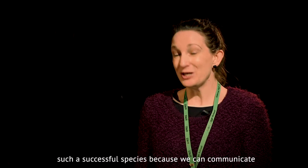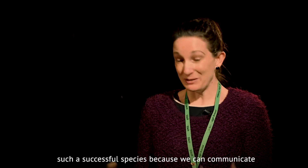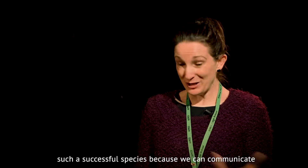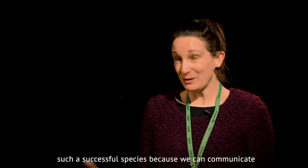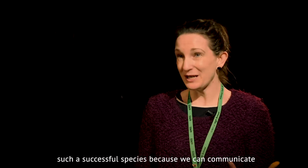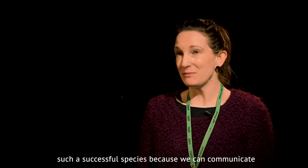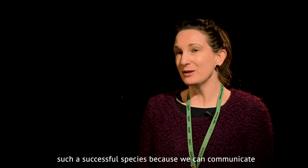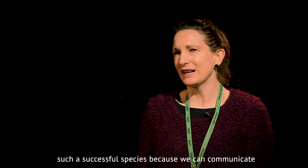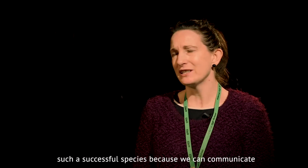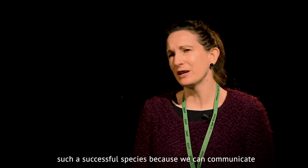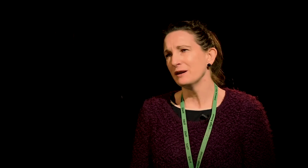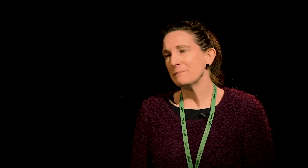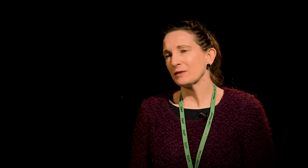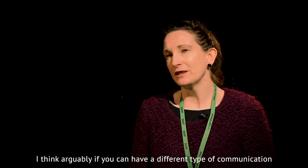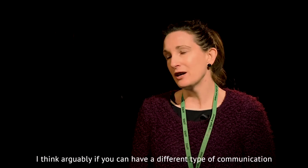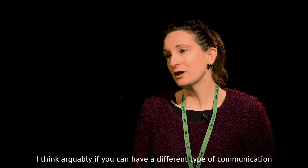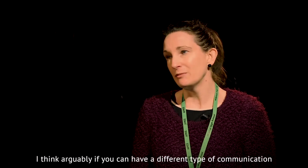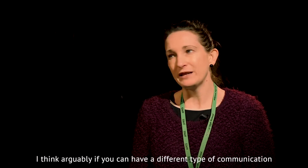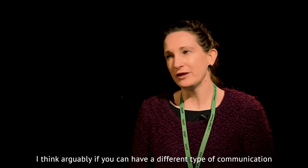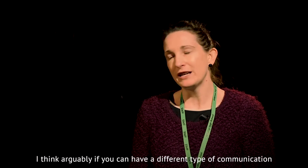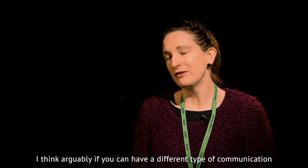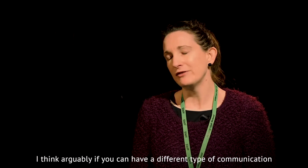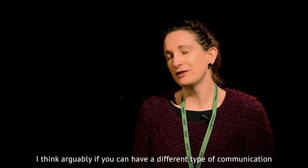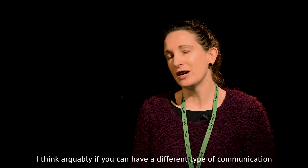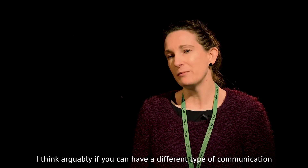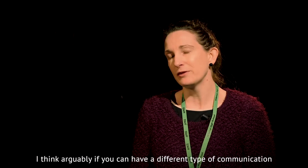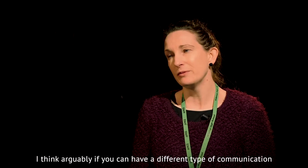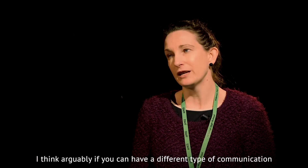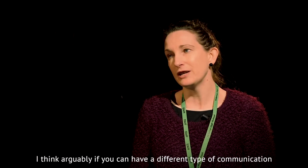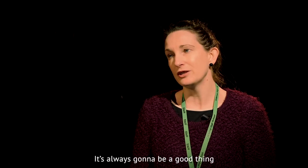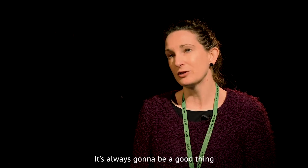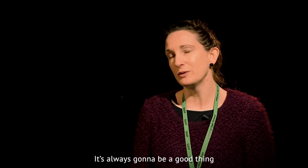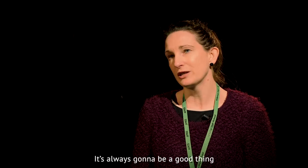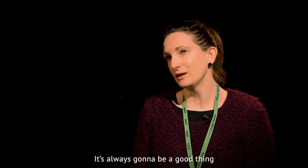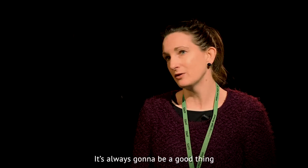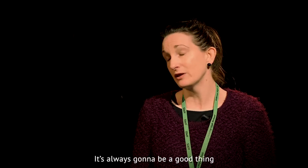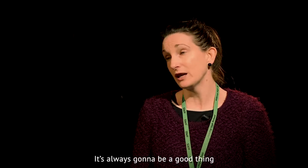species, because we can communicate. So I think arguably if you can have a different type of communication, it's always going to be a good thing.